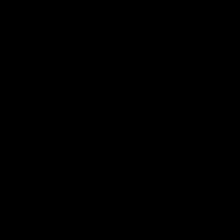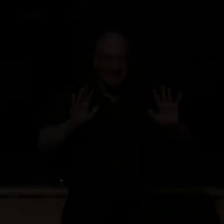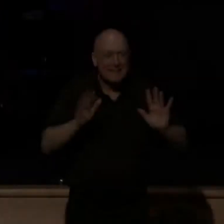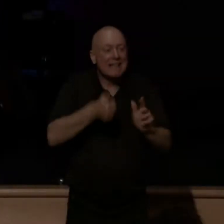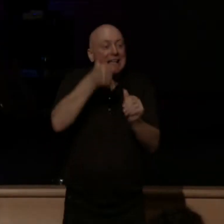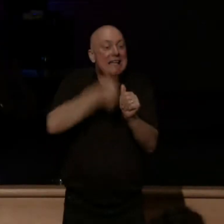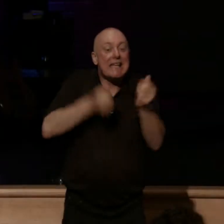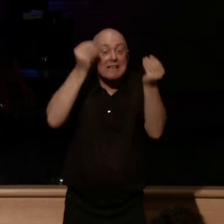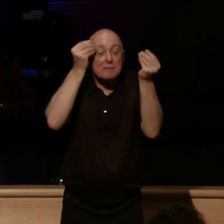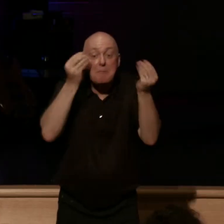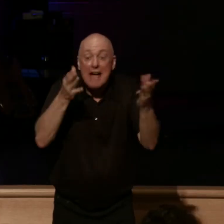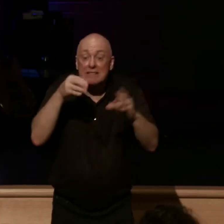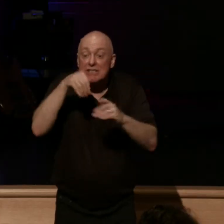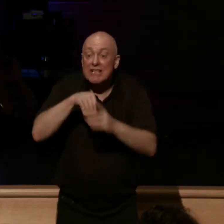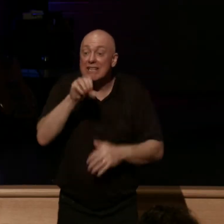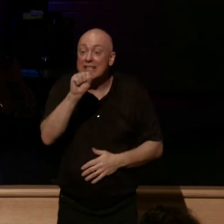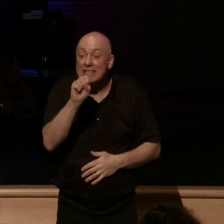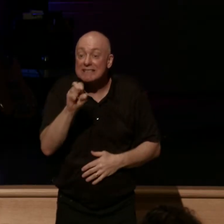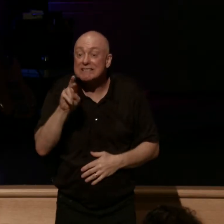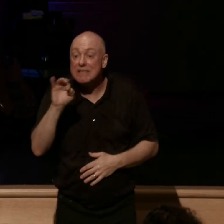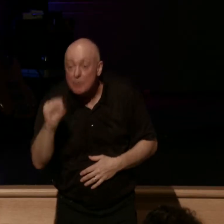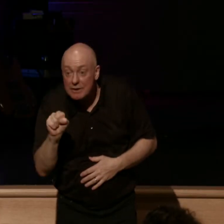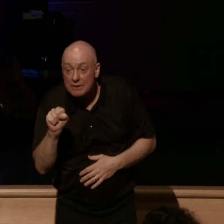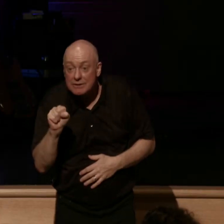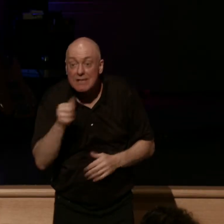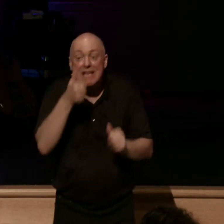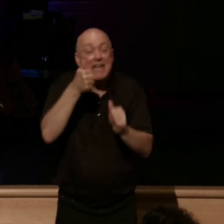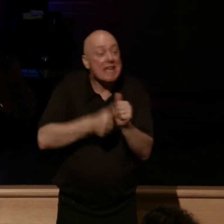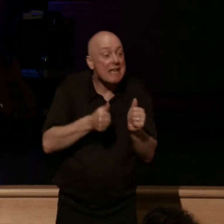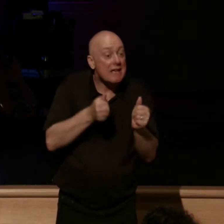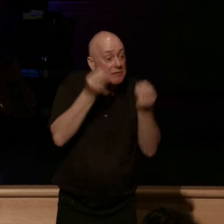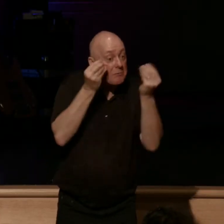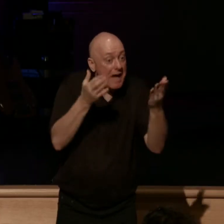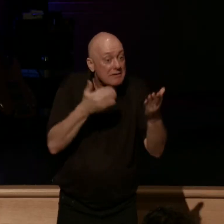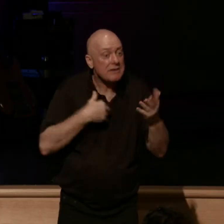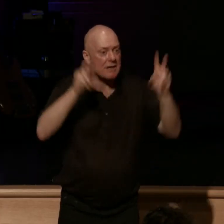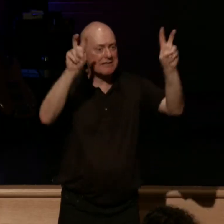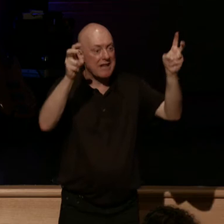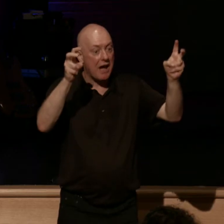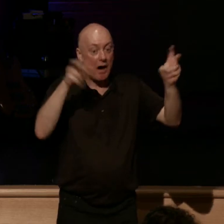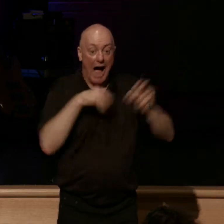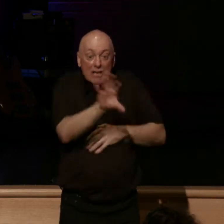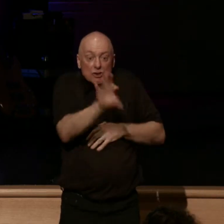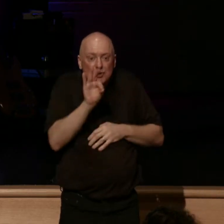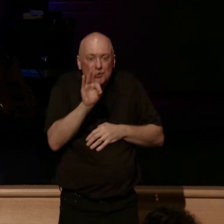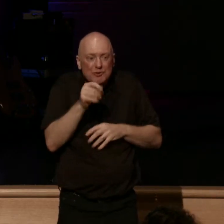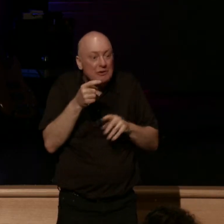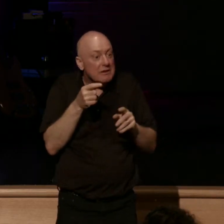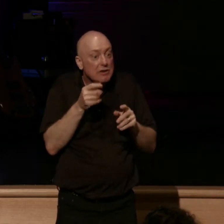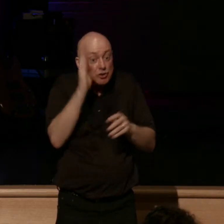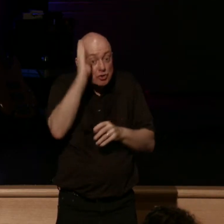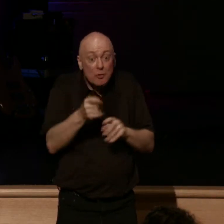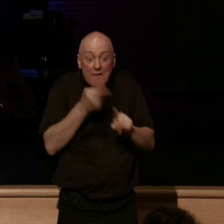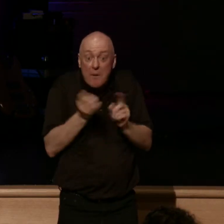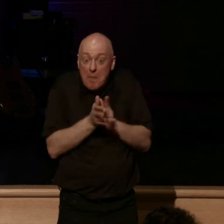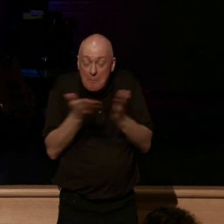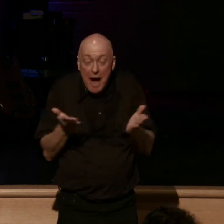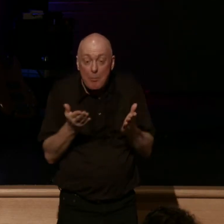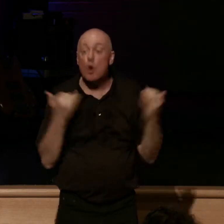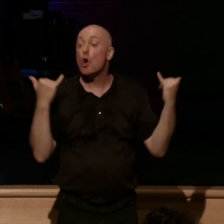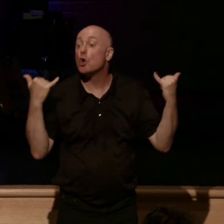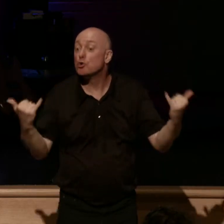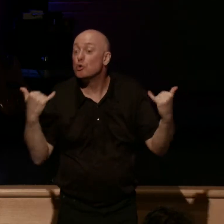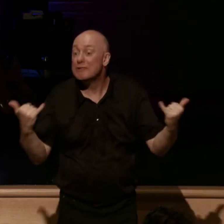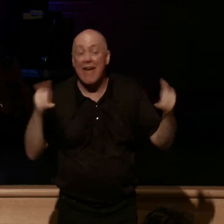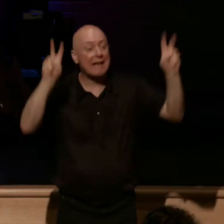each message in this series, and each message obviously had a sermon title, has come directly from the text. And so